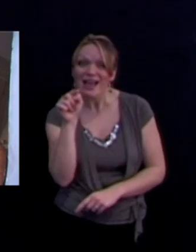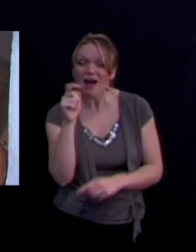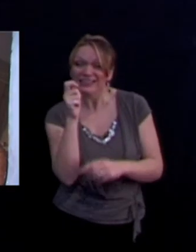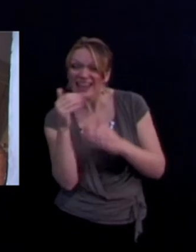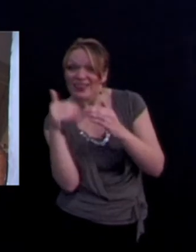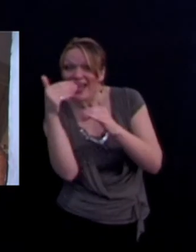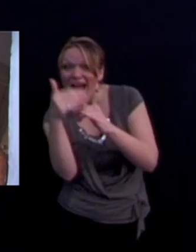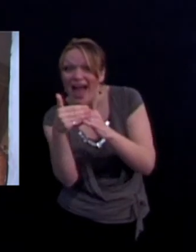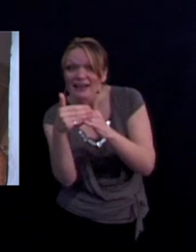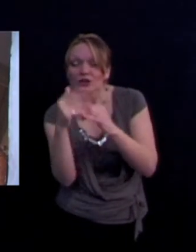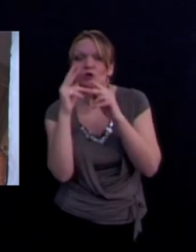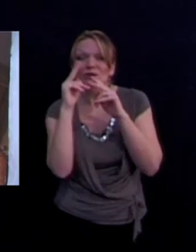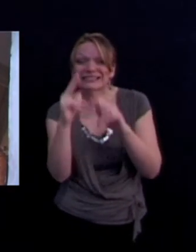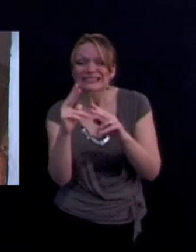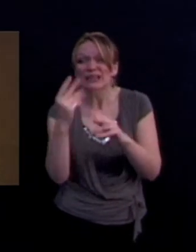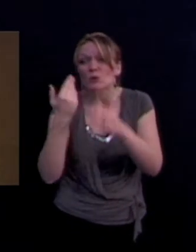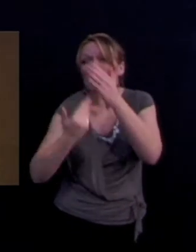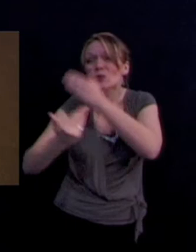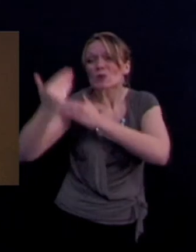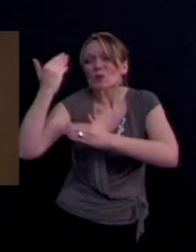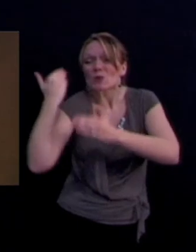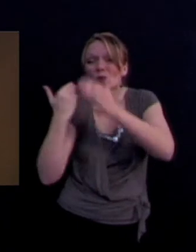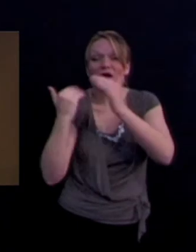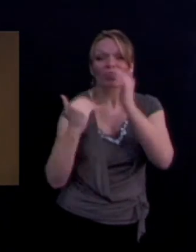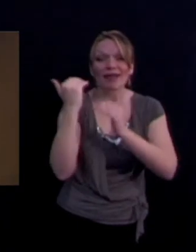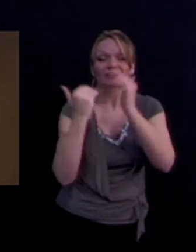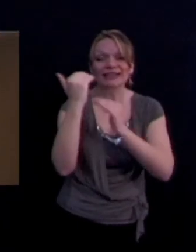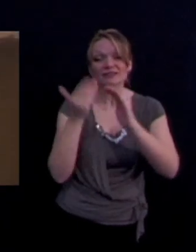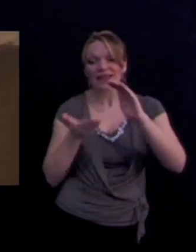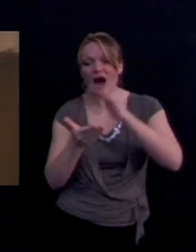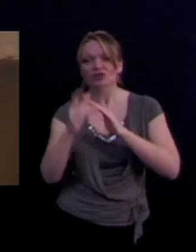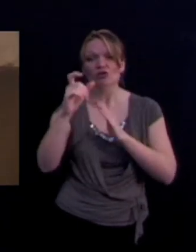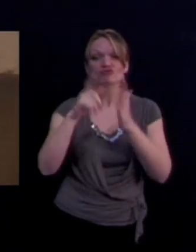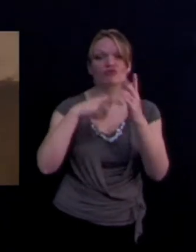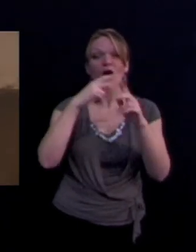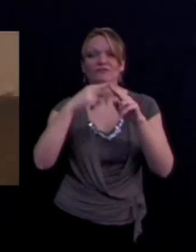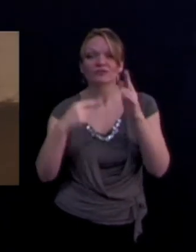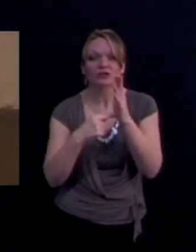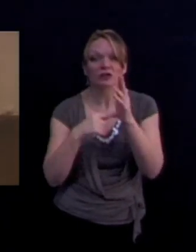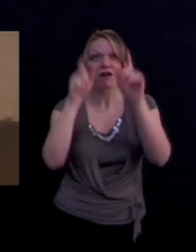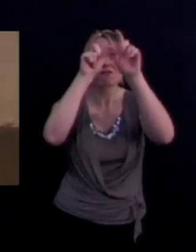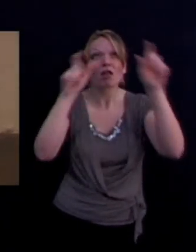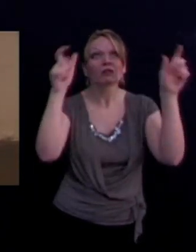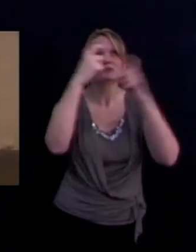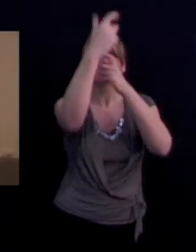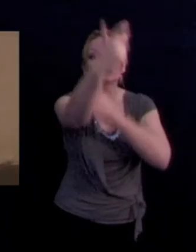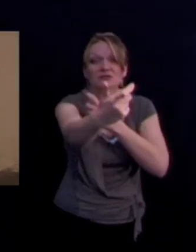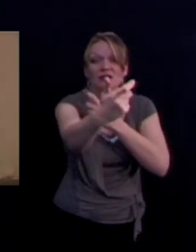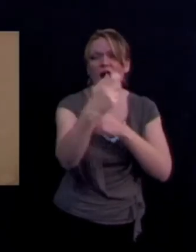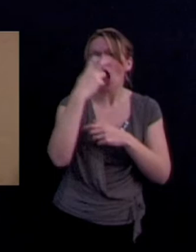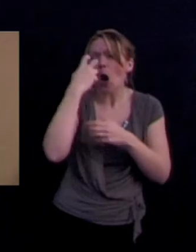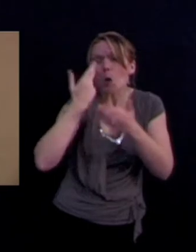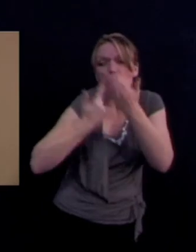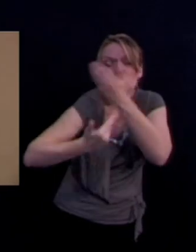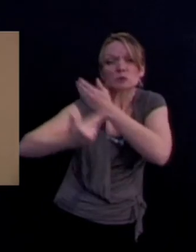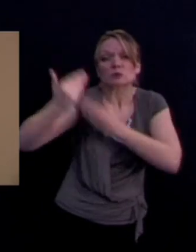can see the beginnings of the building. The undercroft, or vaulted cellar, is the oldest part of the building, and all